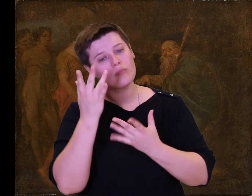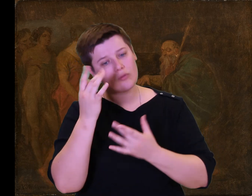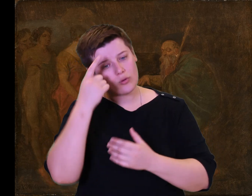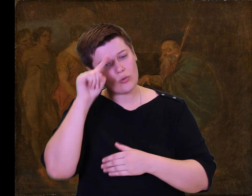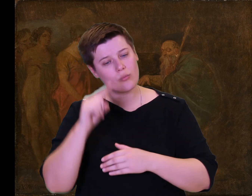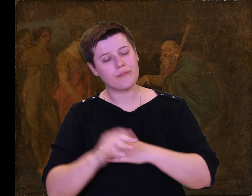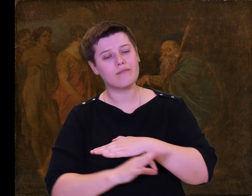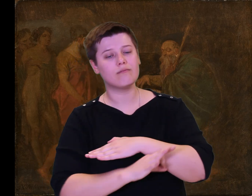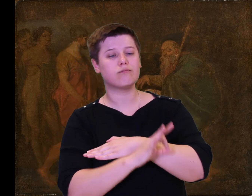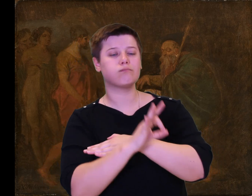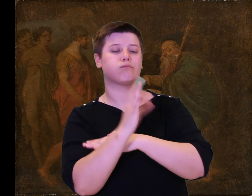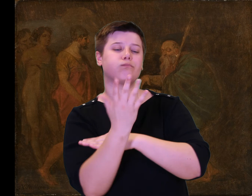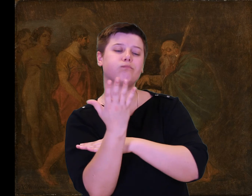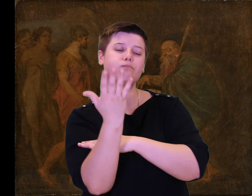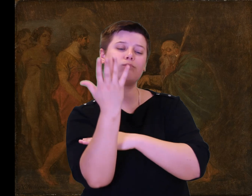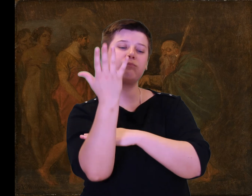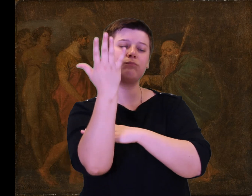and sat down among the benches.